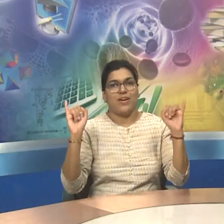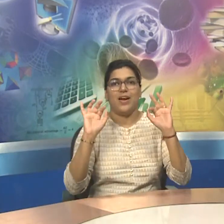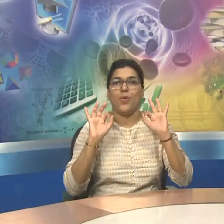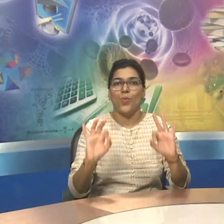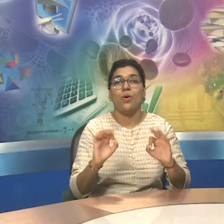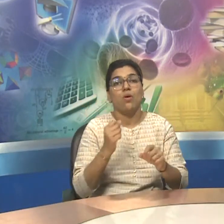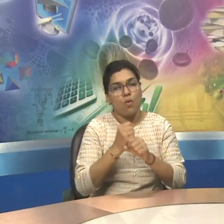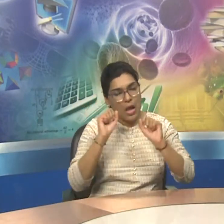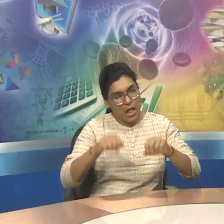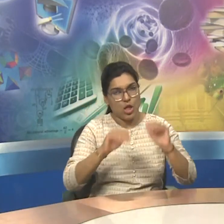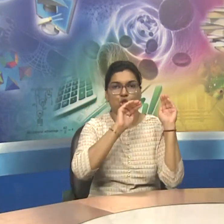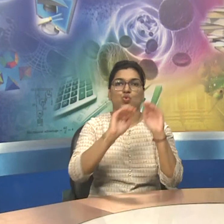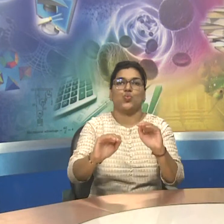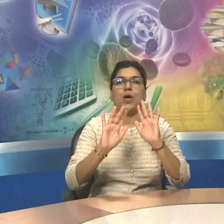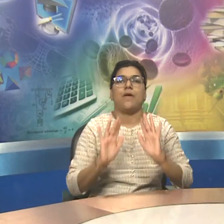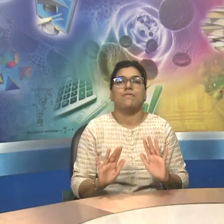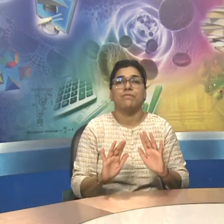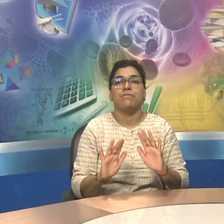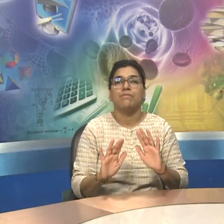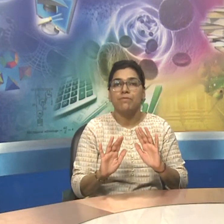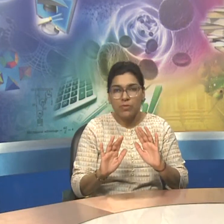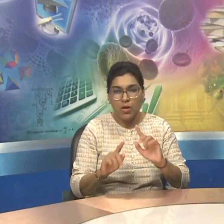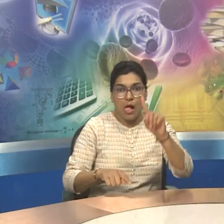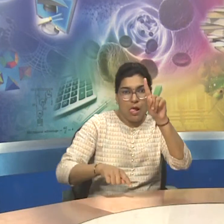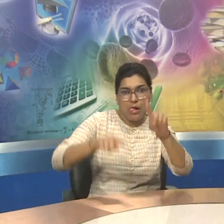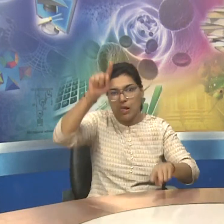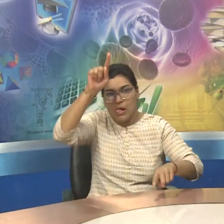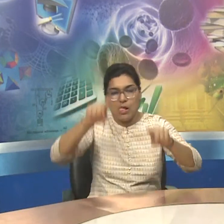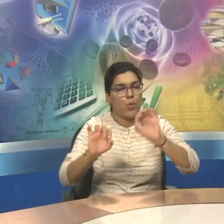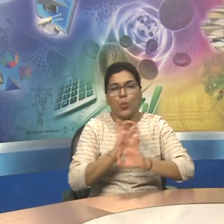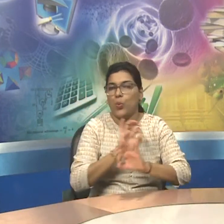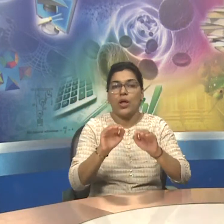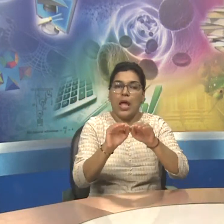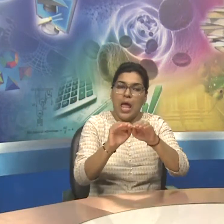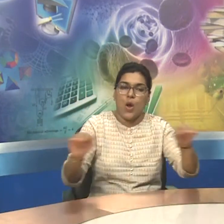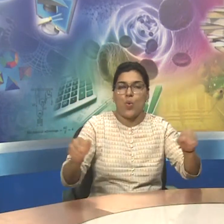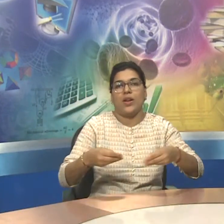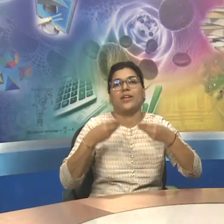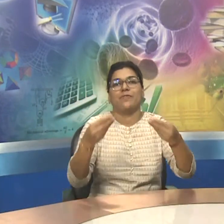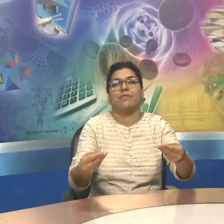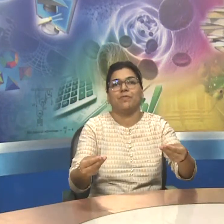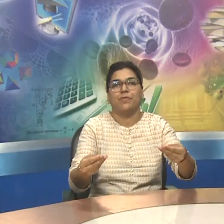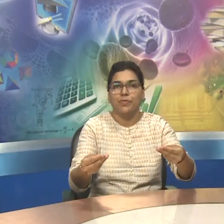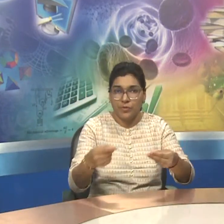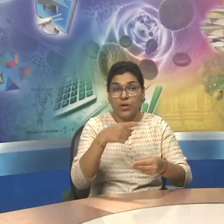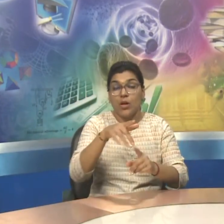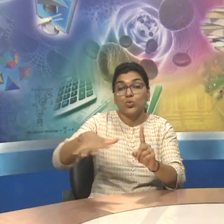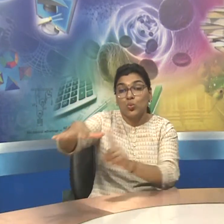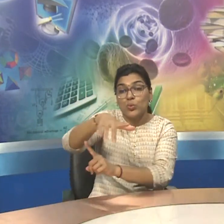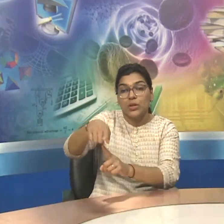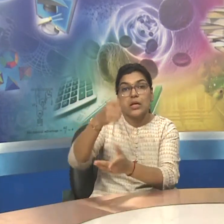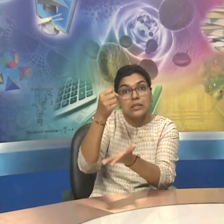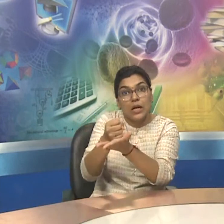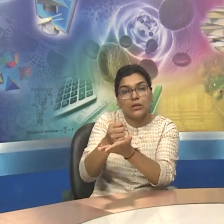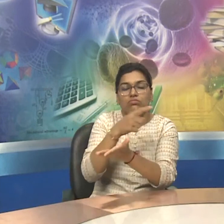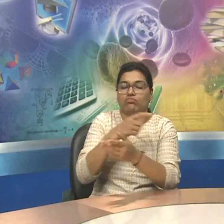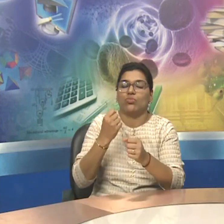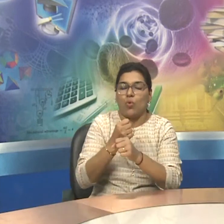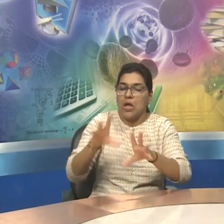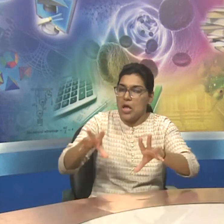In a society, everyone has the same right. There is no discrimination